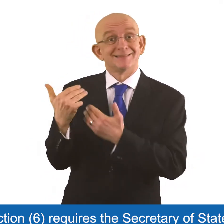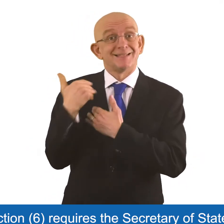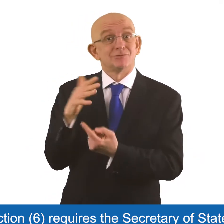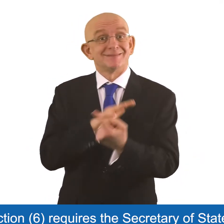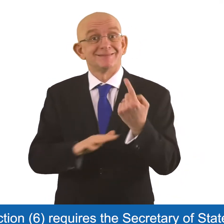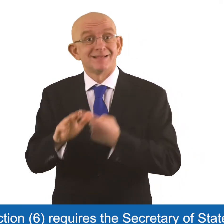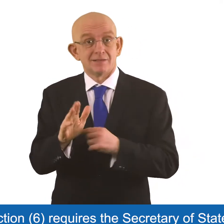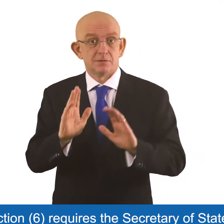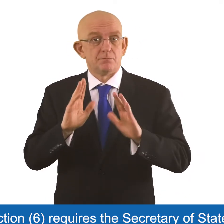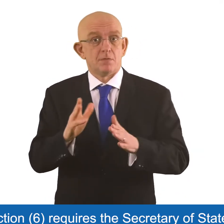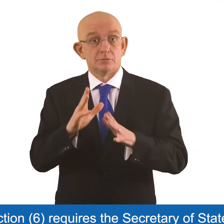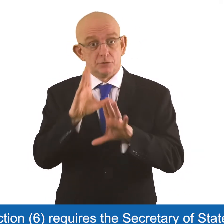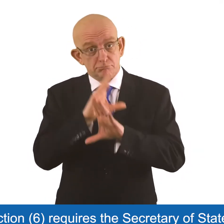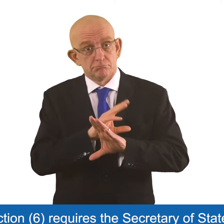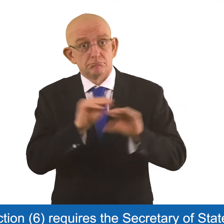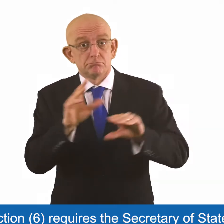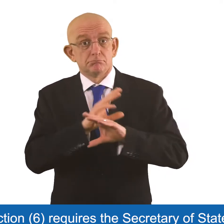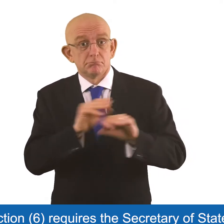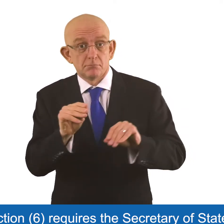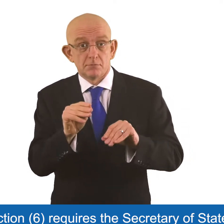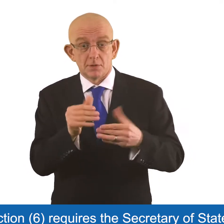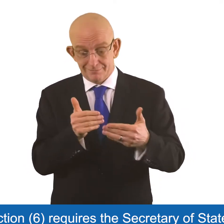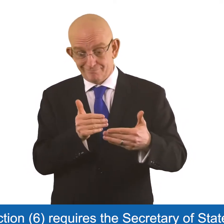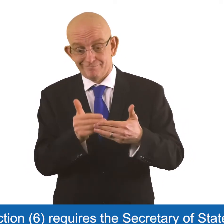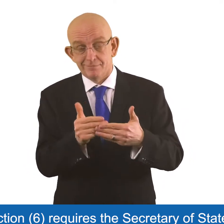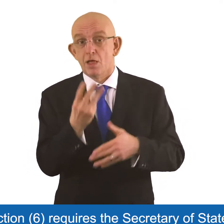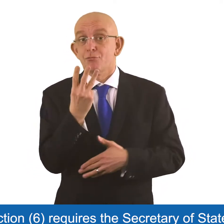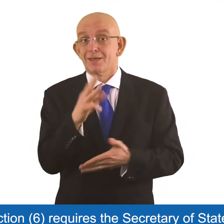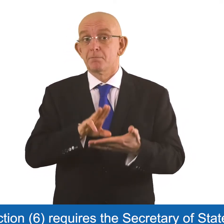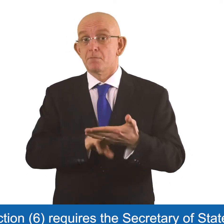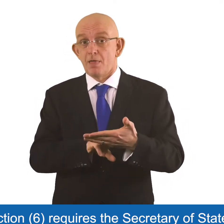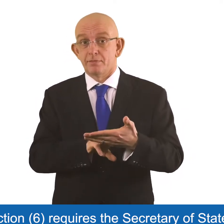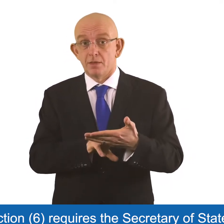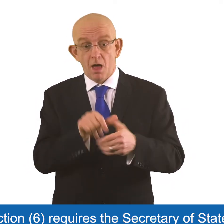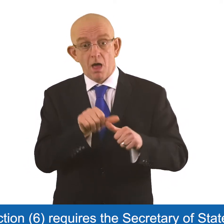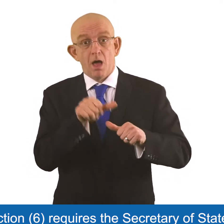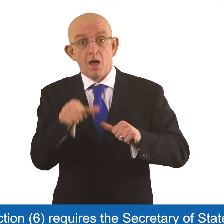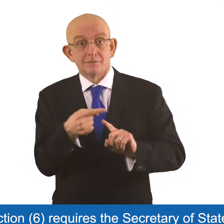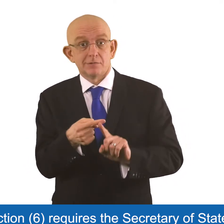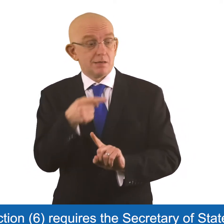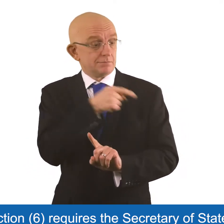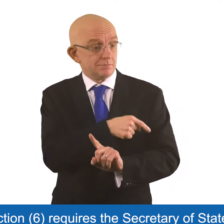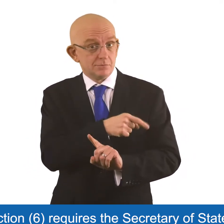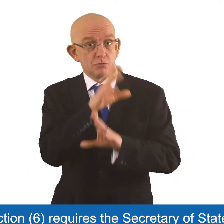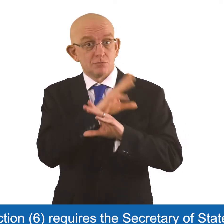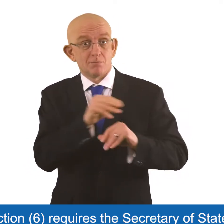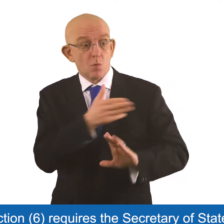(29) Subsection 6 requires the Secretary of State to publish the report no more than 3 months after each reporting